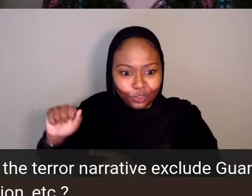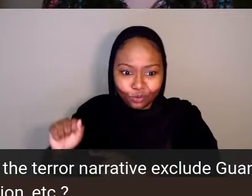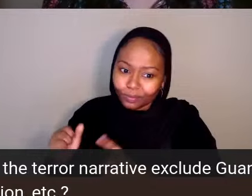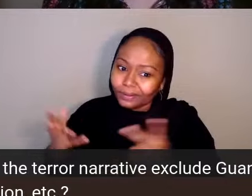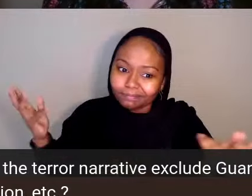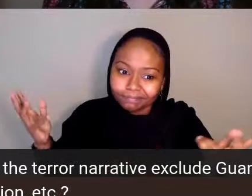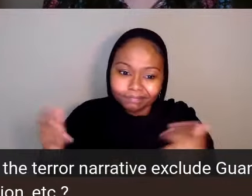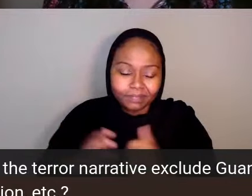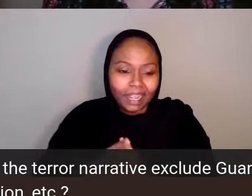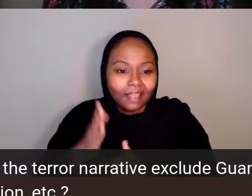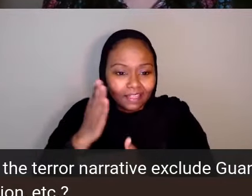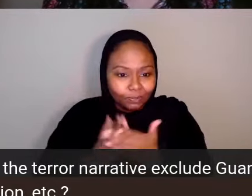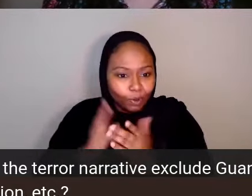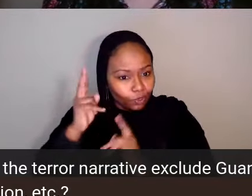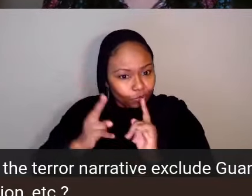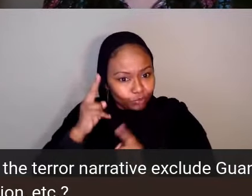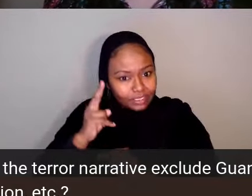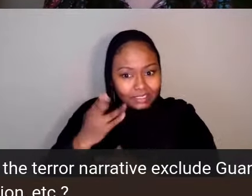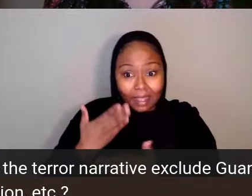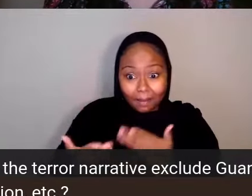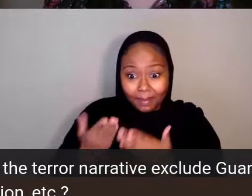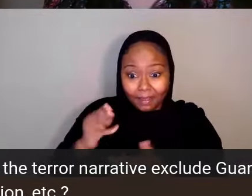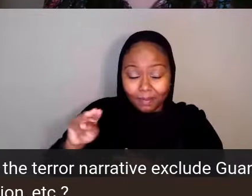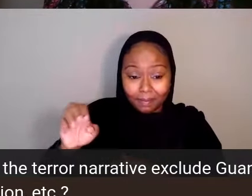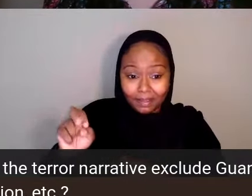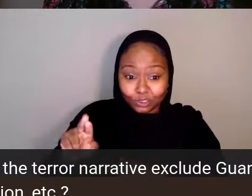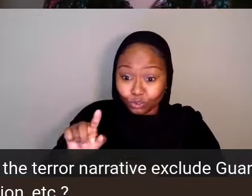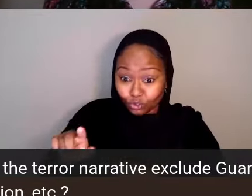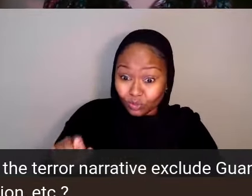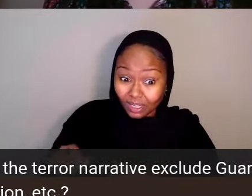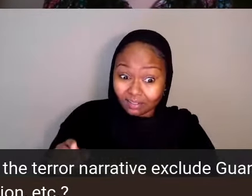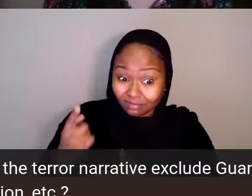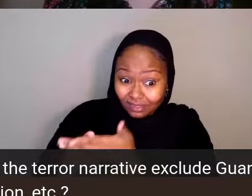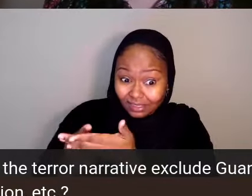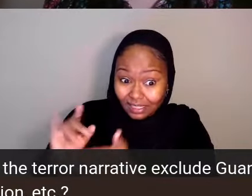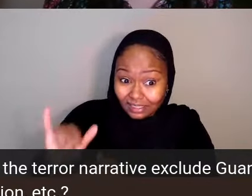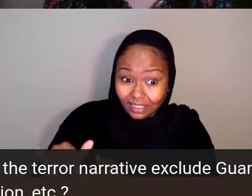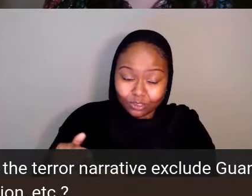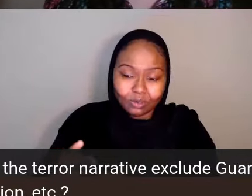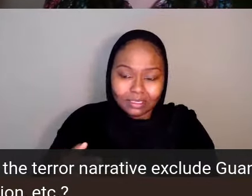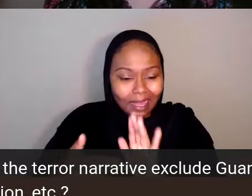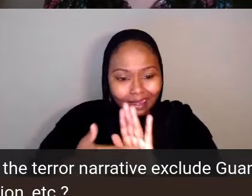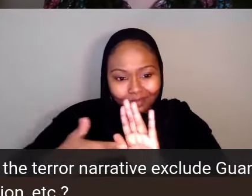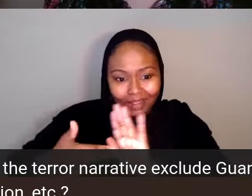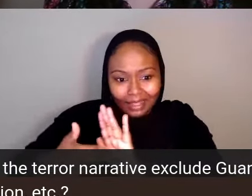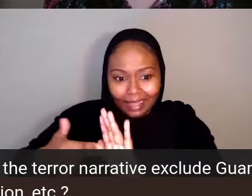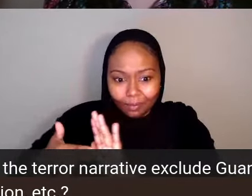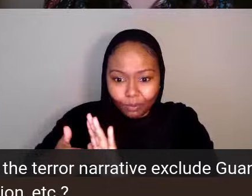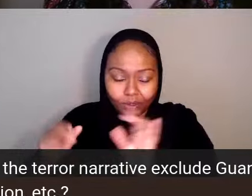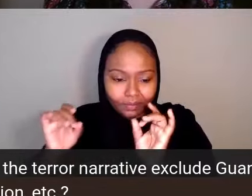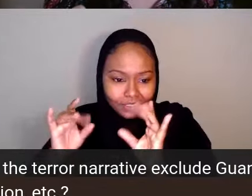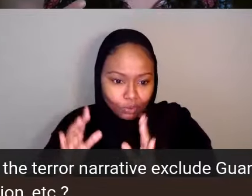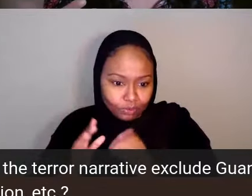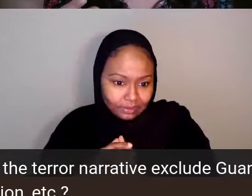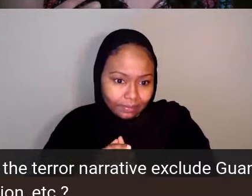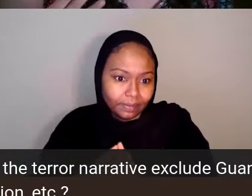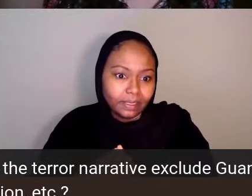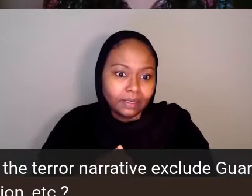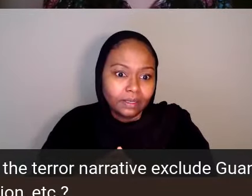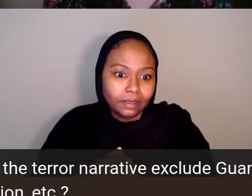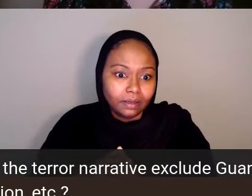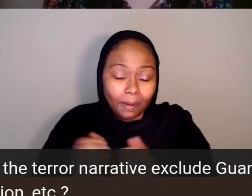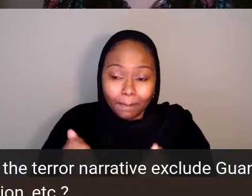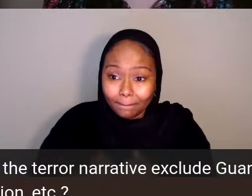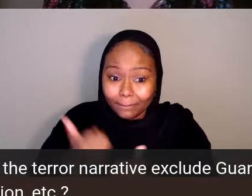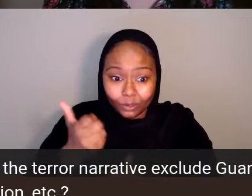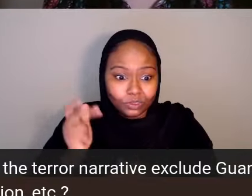reason. And then, Mansoor, maybe you can touch on this too, this label of terrorism that's come up a lot. The majority